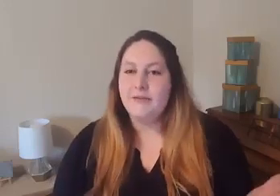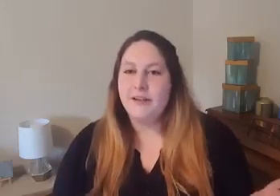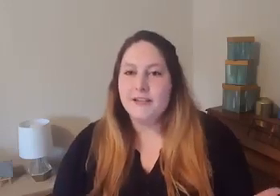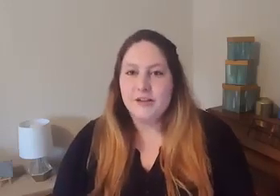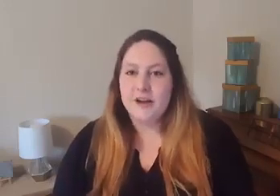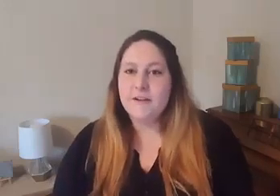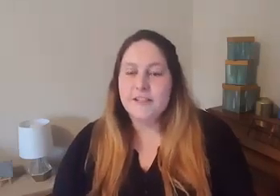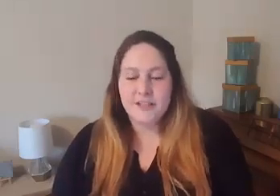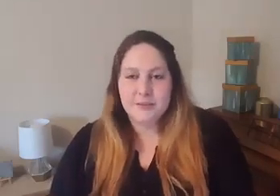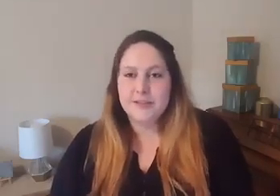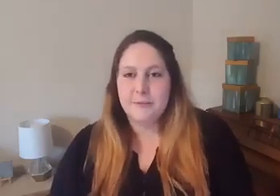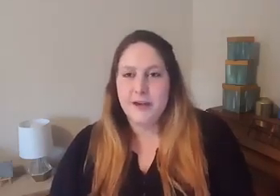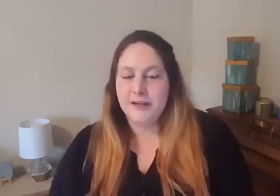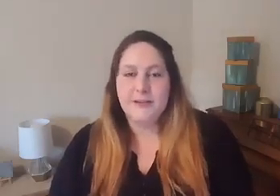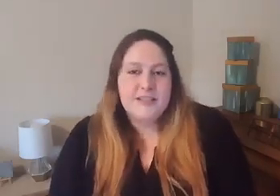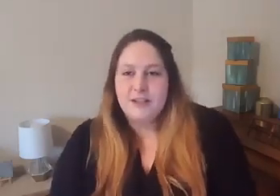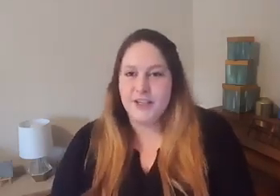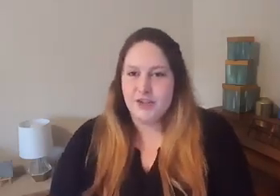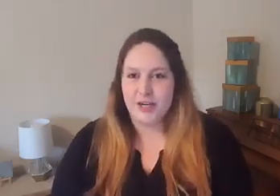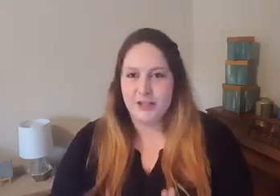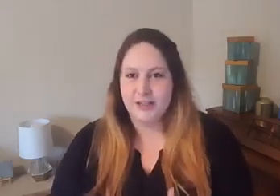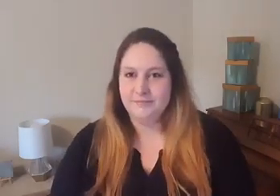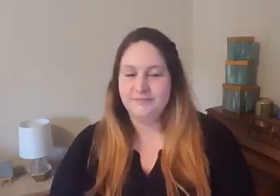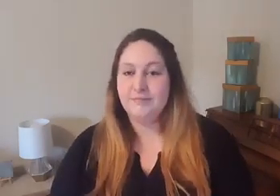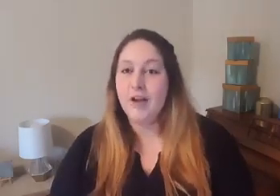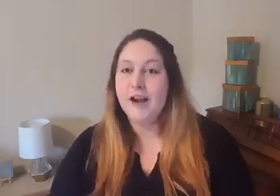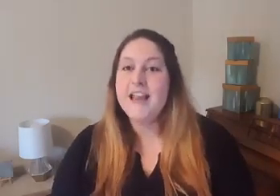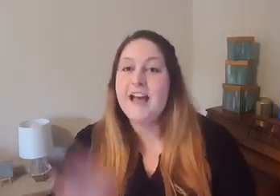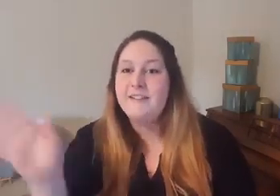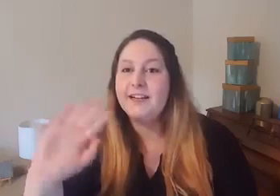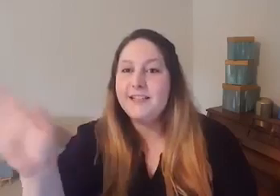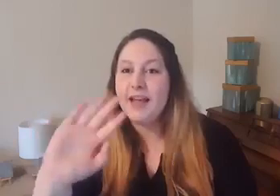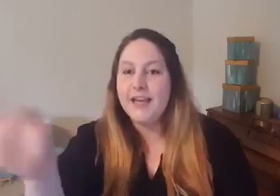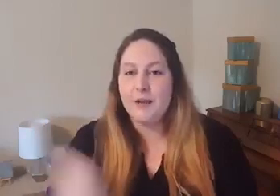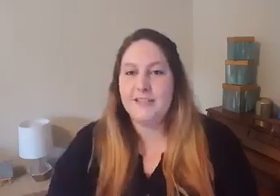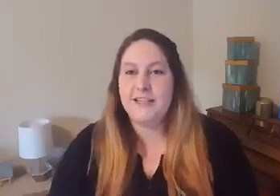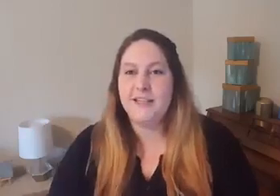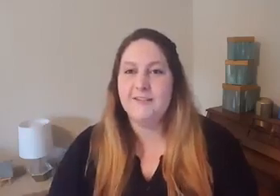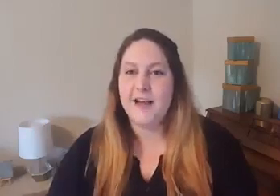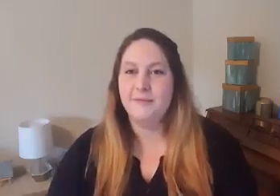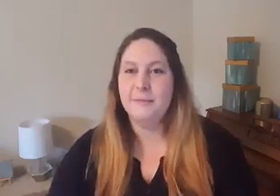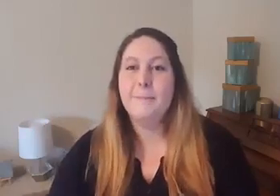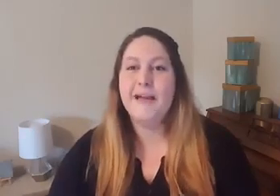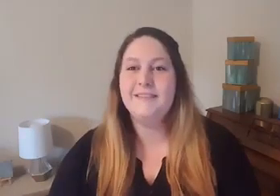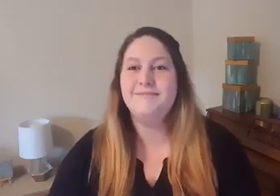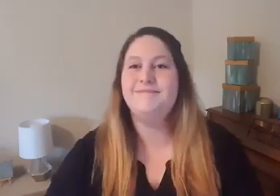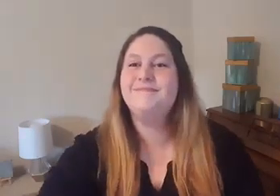a nice little conversation with somebody, at least a little introduction. All right, have a nice day, and I'll be seeing you around. Bye.